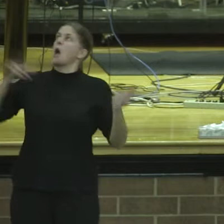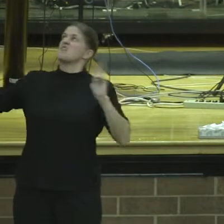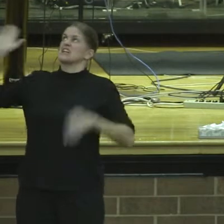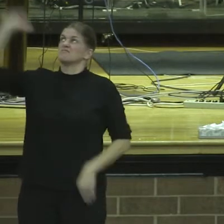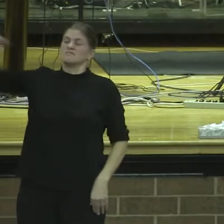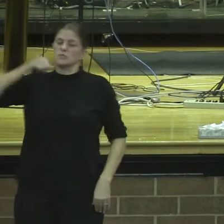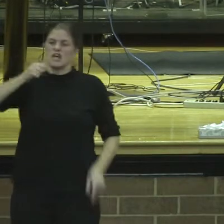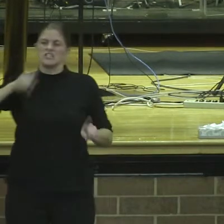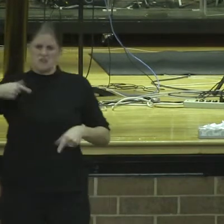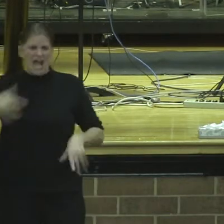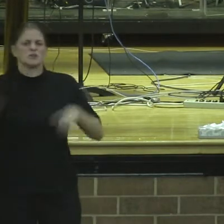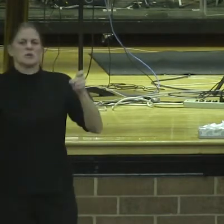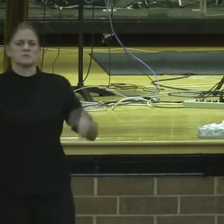here.